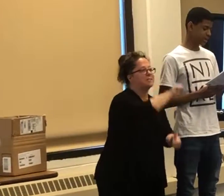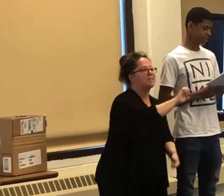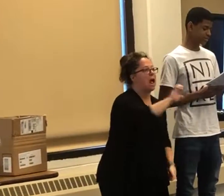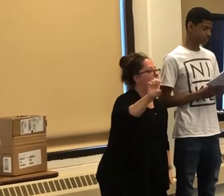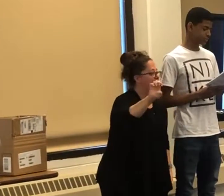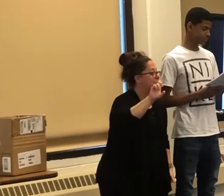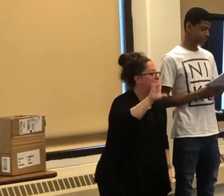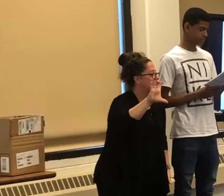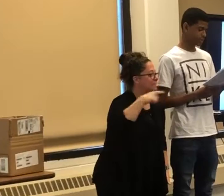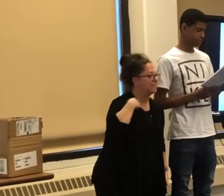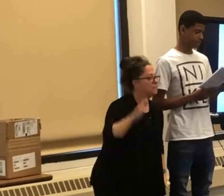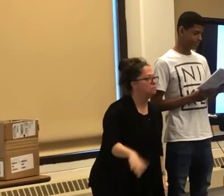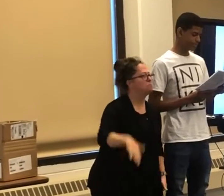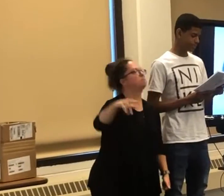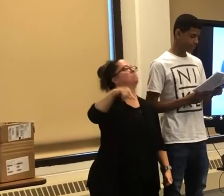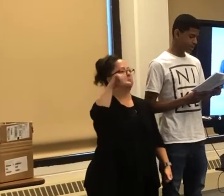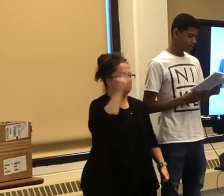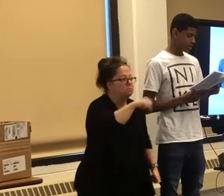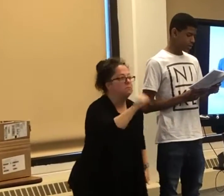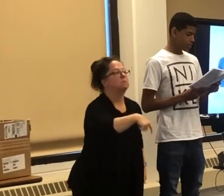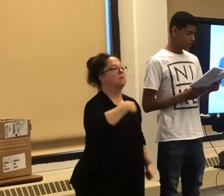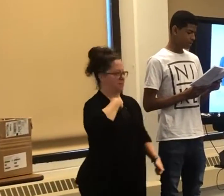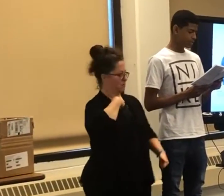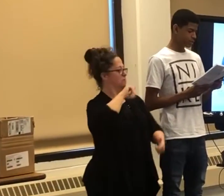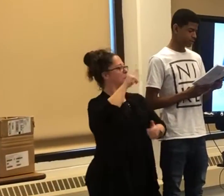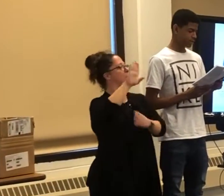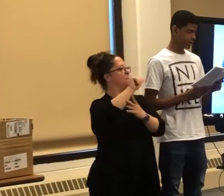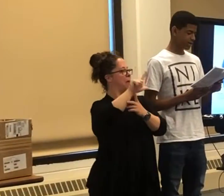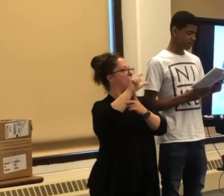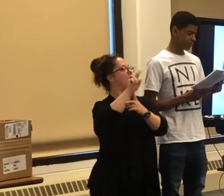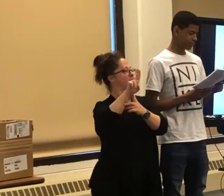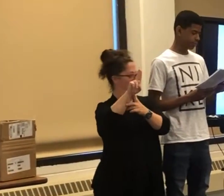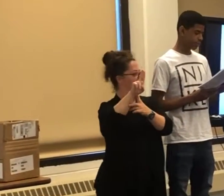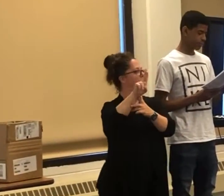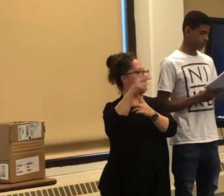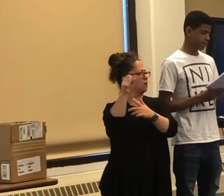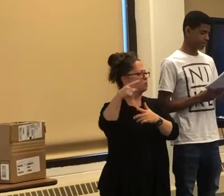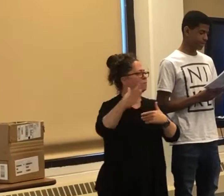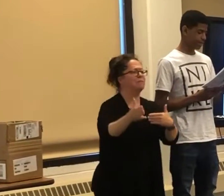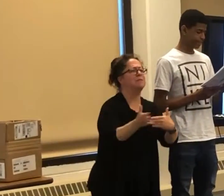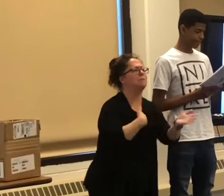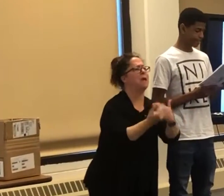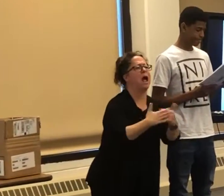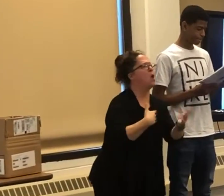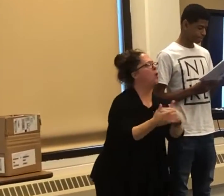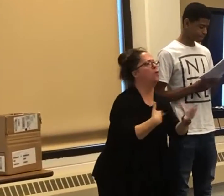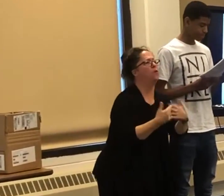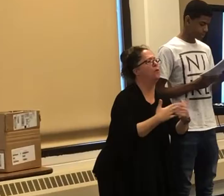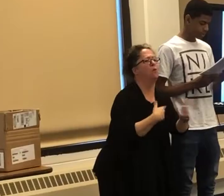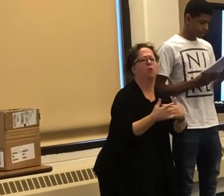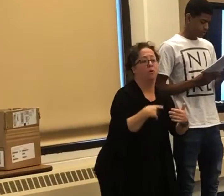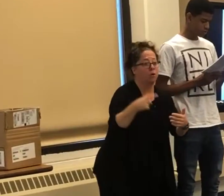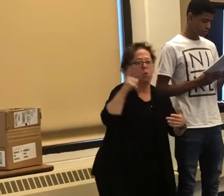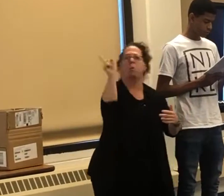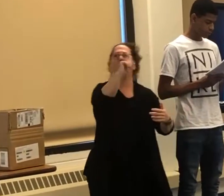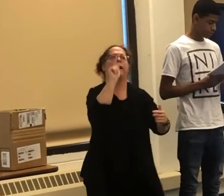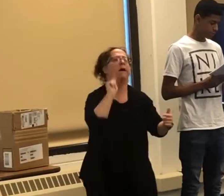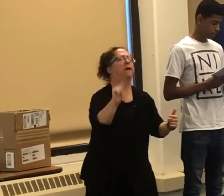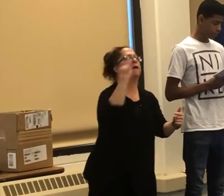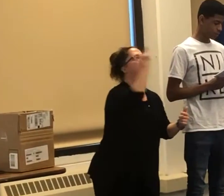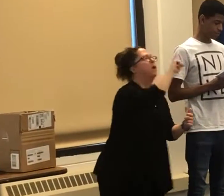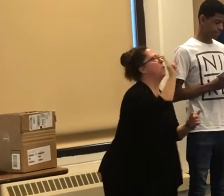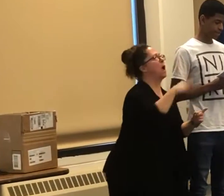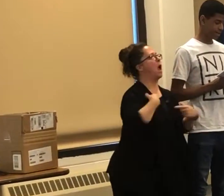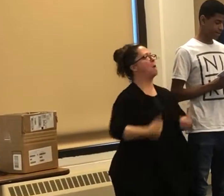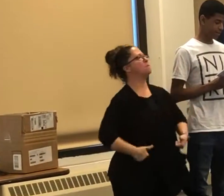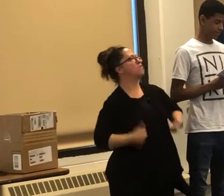Ballou Senior High School. So what? Why do you care where I come from and where I'm at? You should be worried